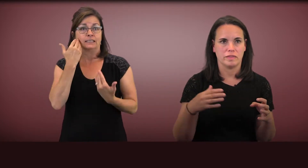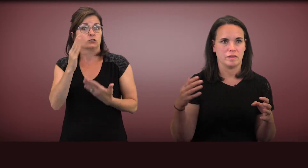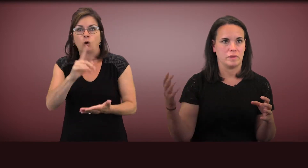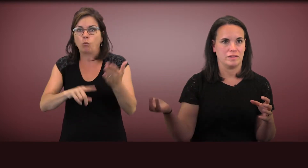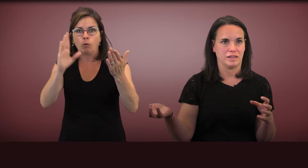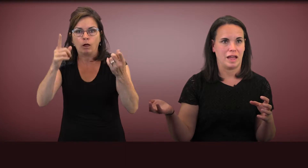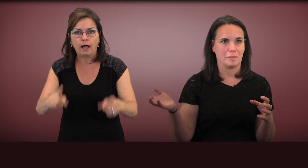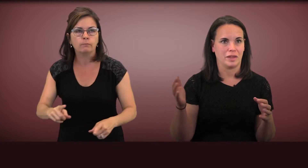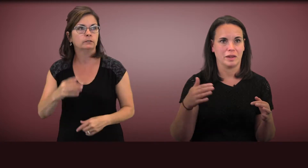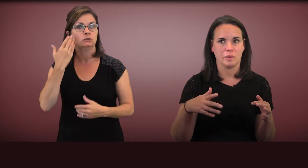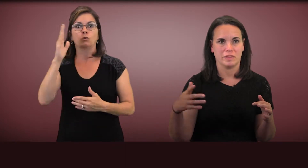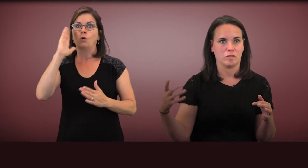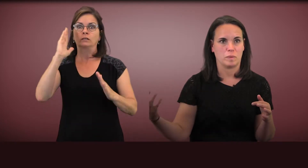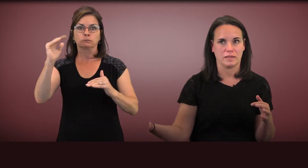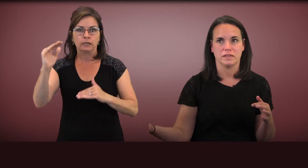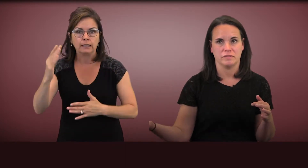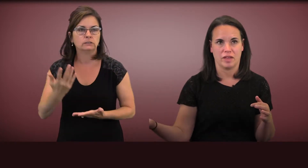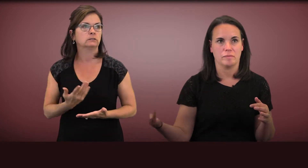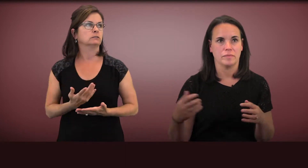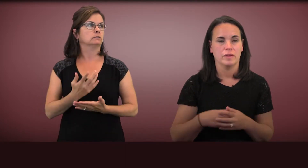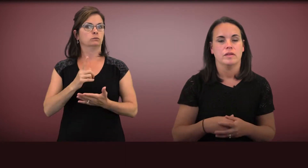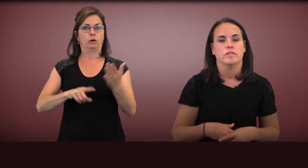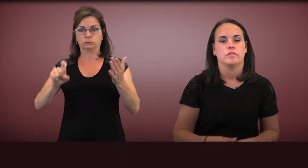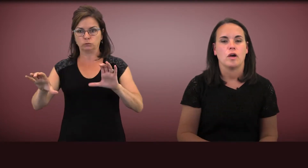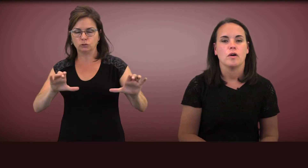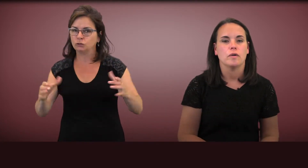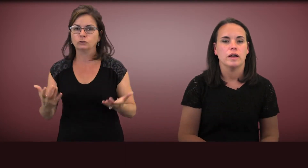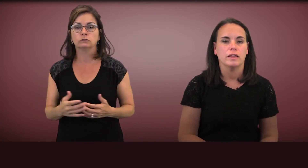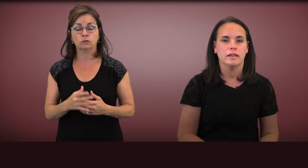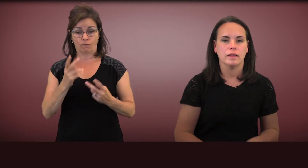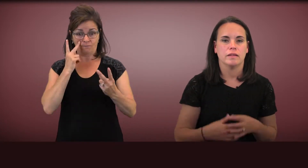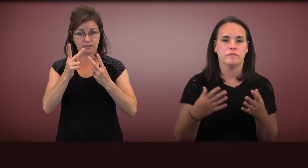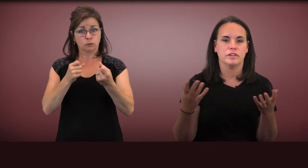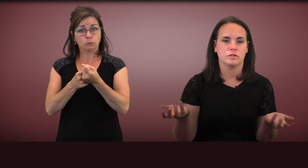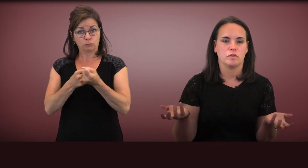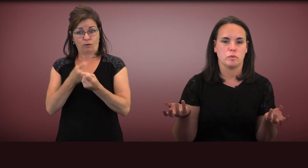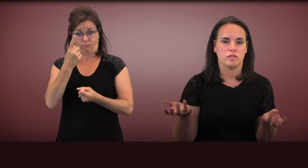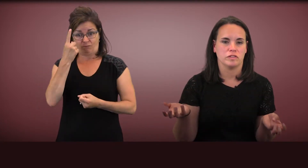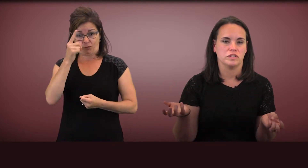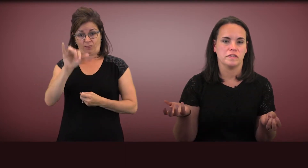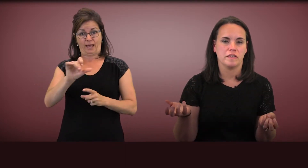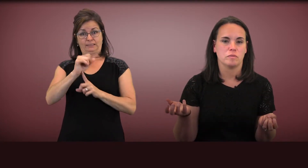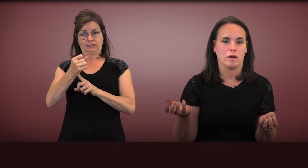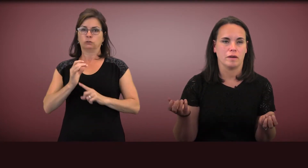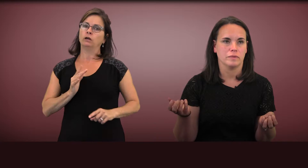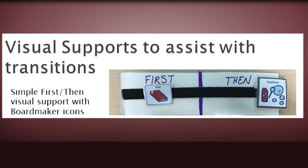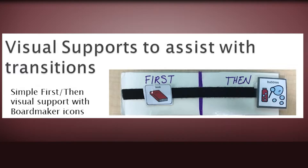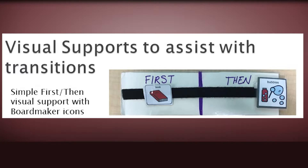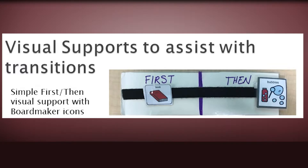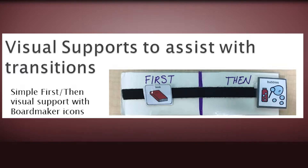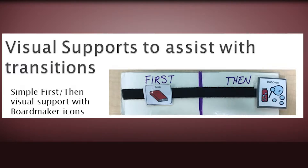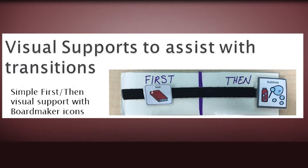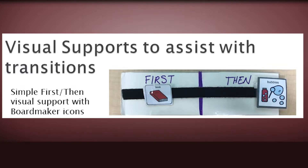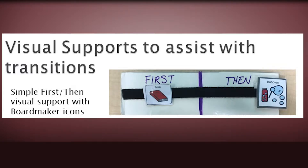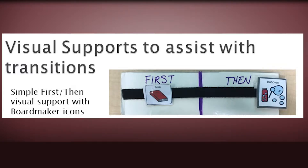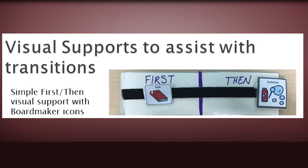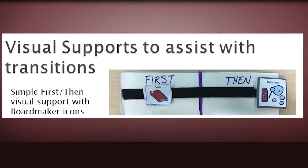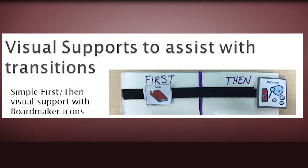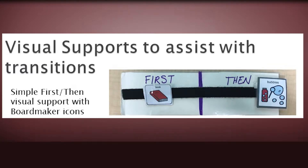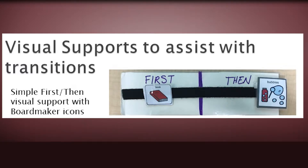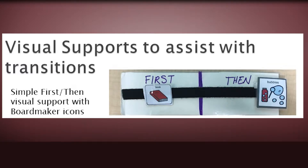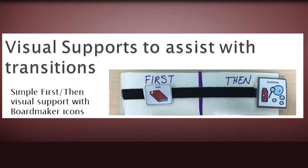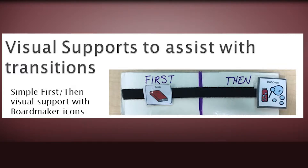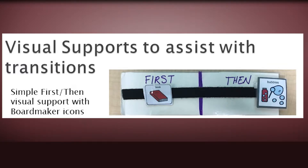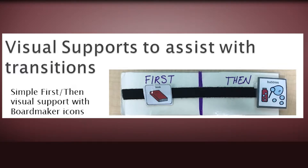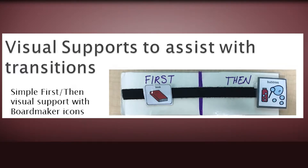of what's about to happen and what's expected of them. So visual support such as this one. Title: Visual Supports